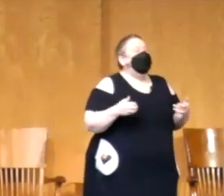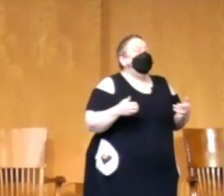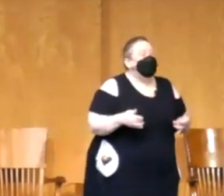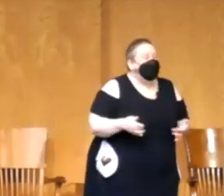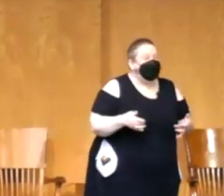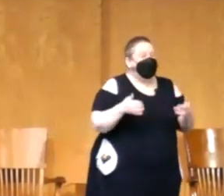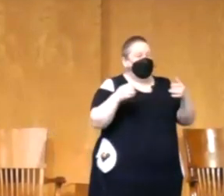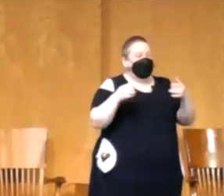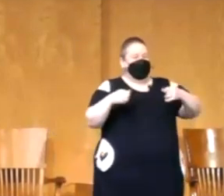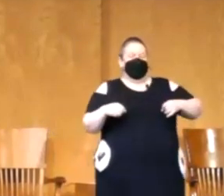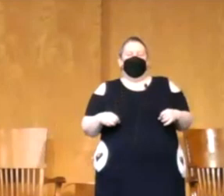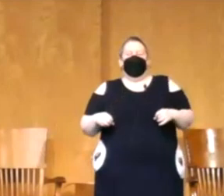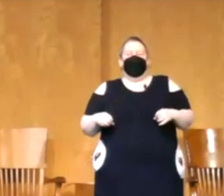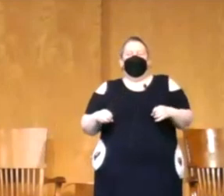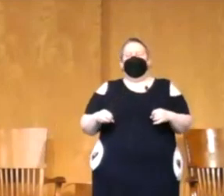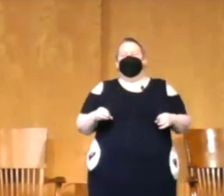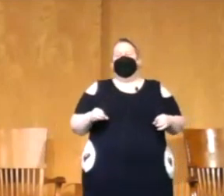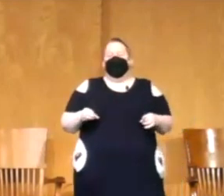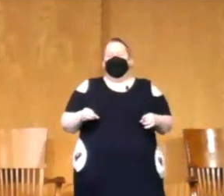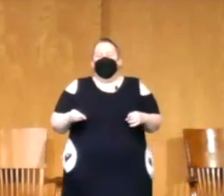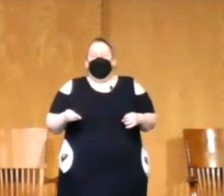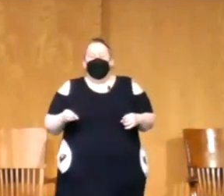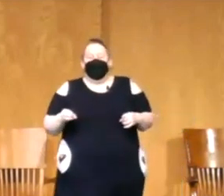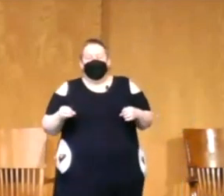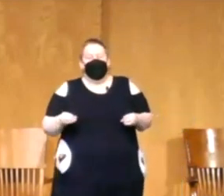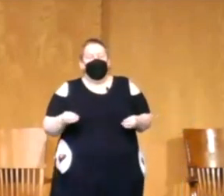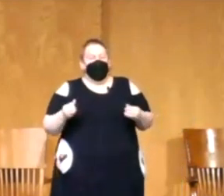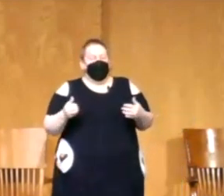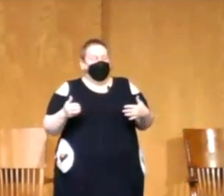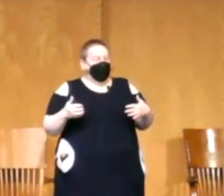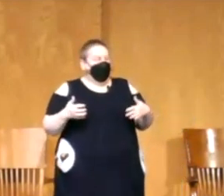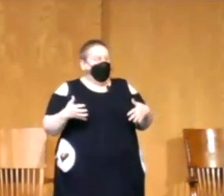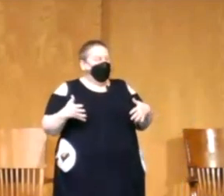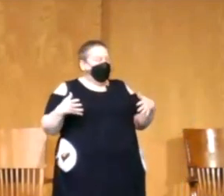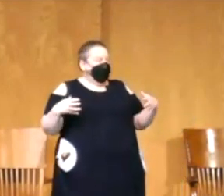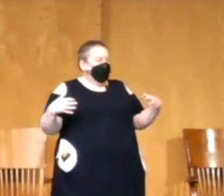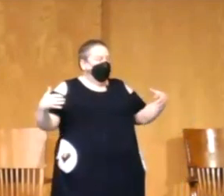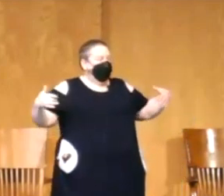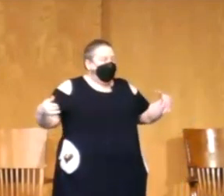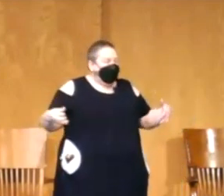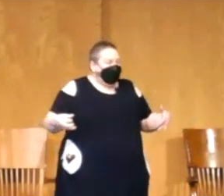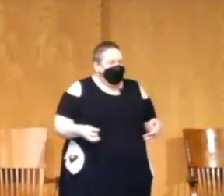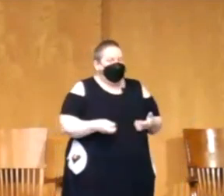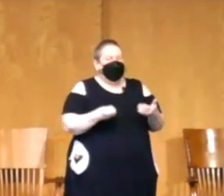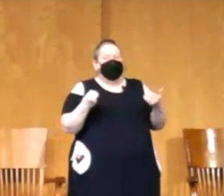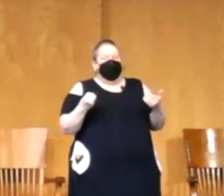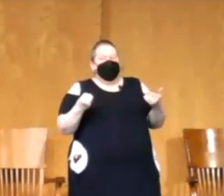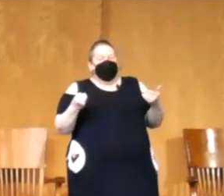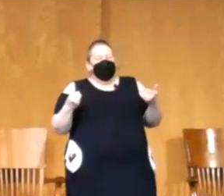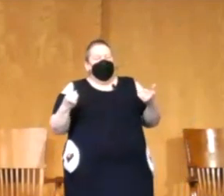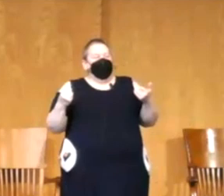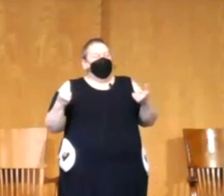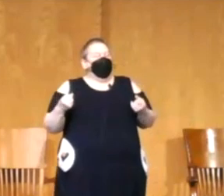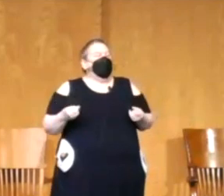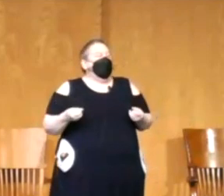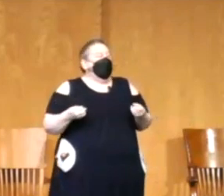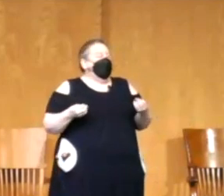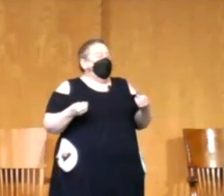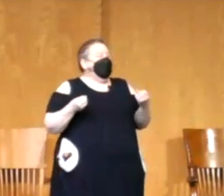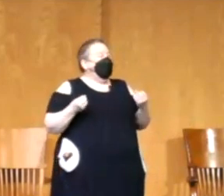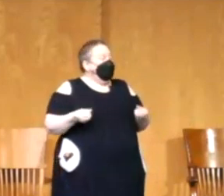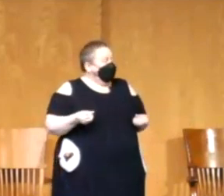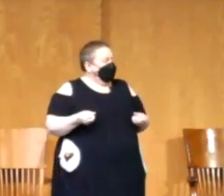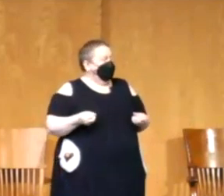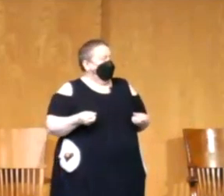I myself have that reaction as someone who was brought up through a